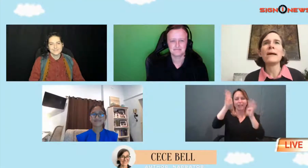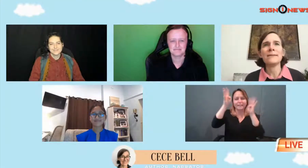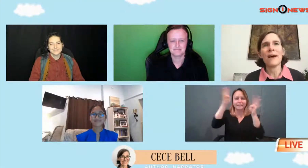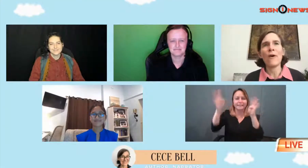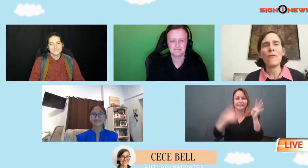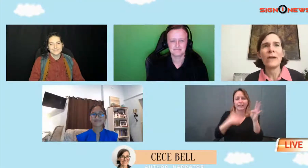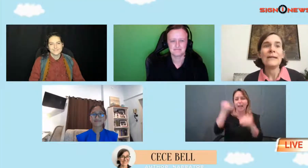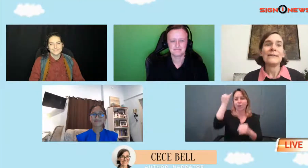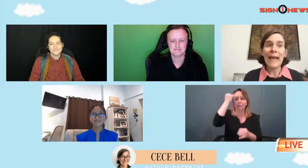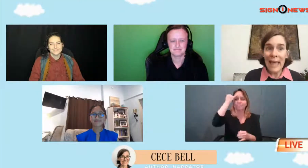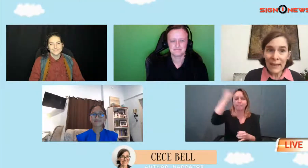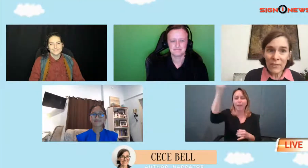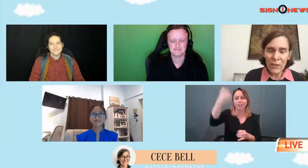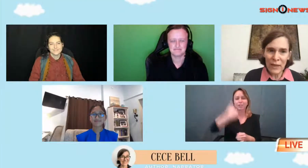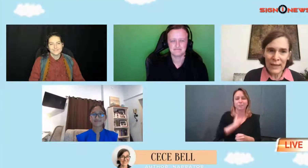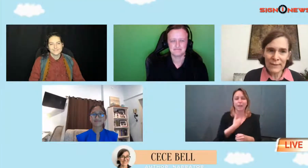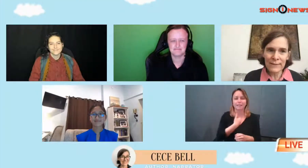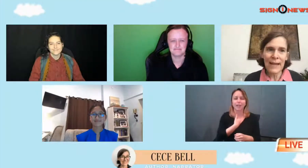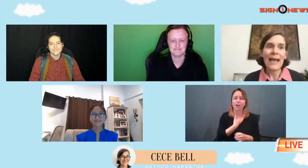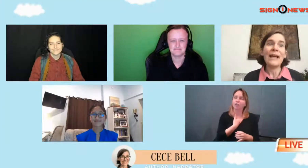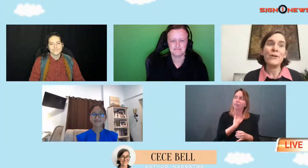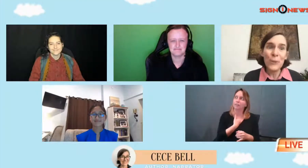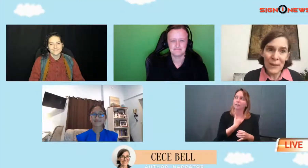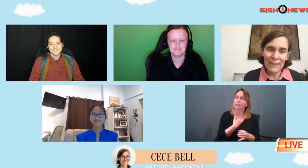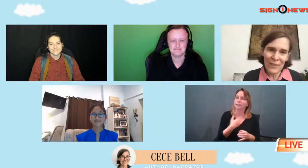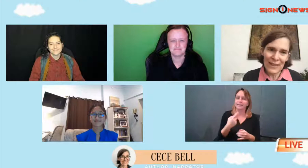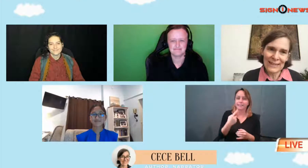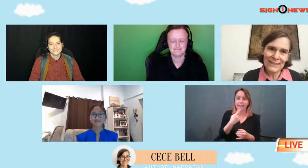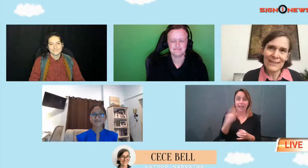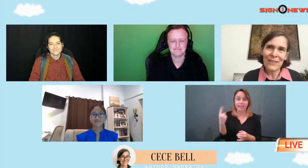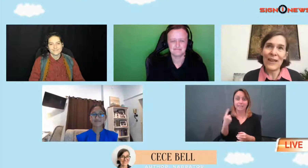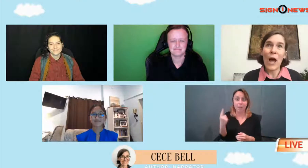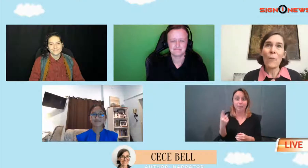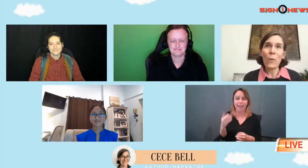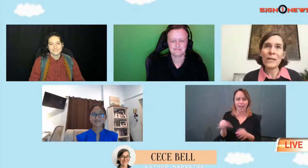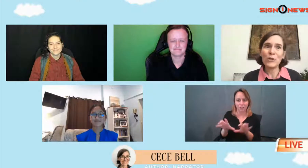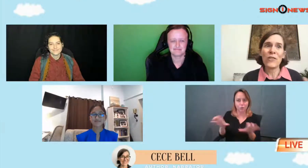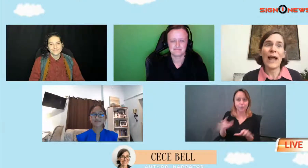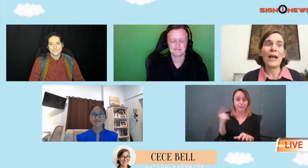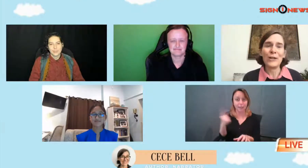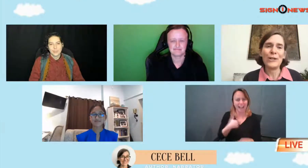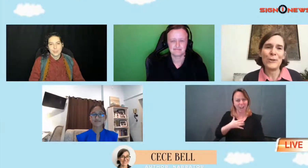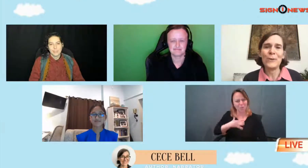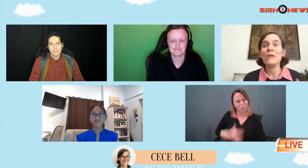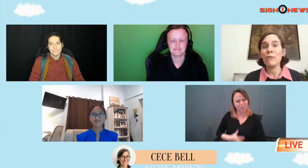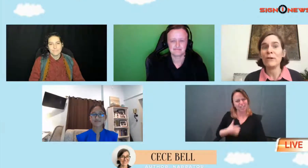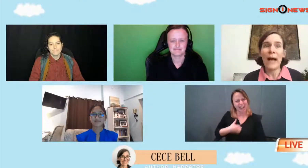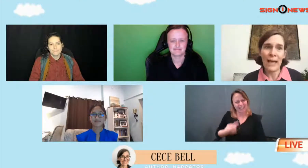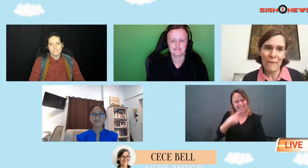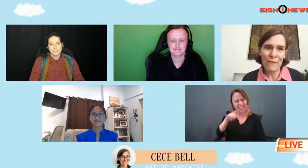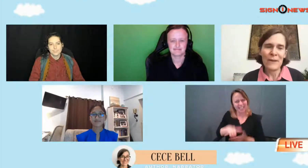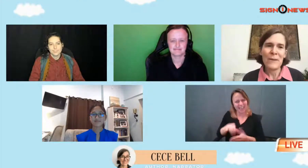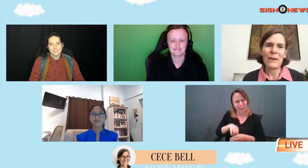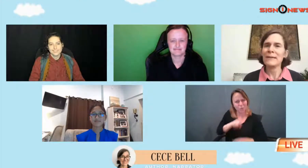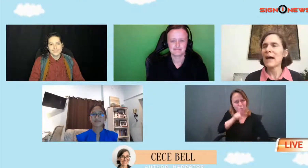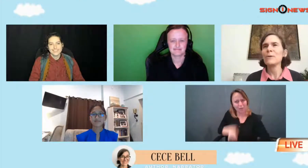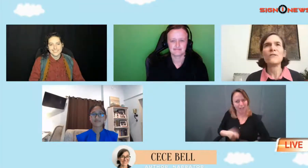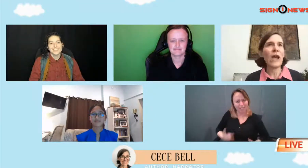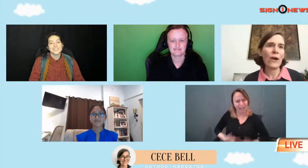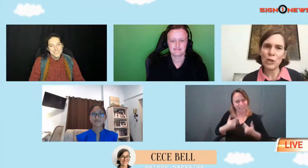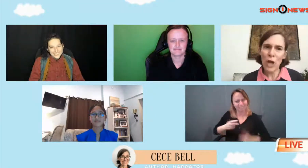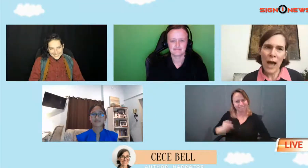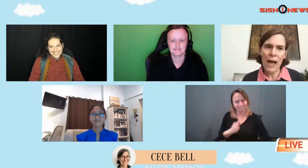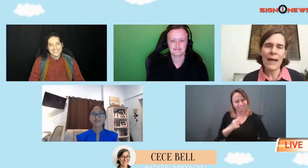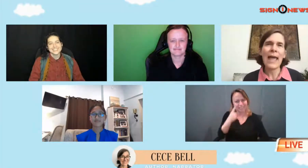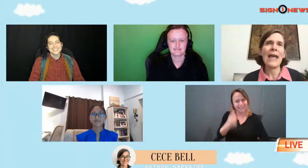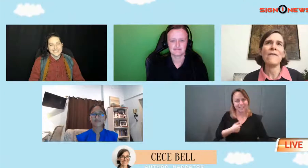imagined myself saying the things and doing the things that I wished that I could do in real life, because I was